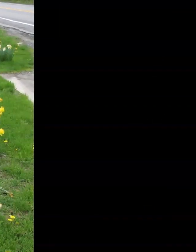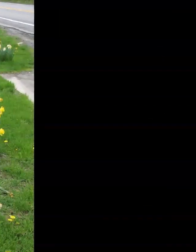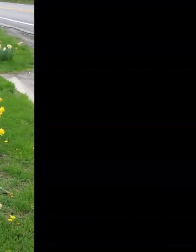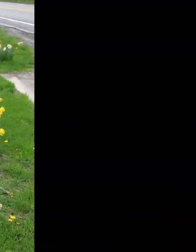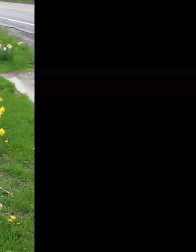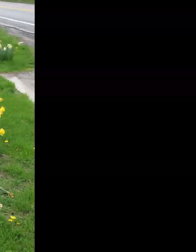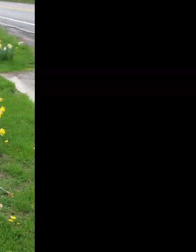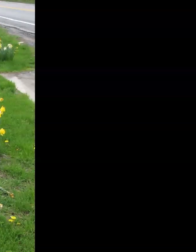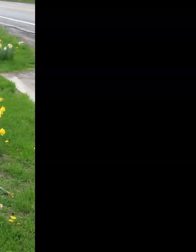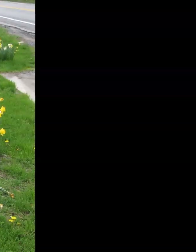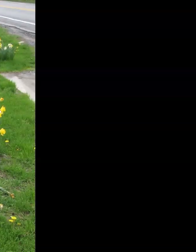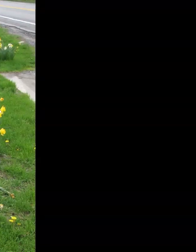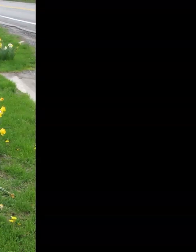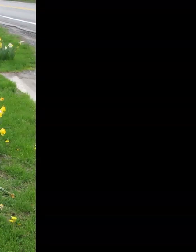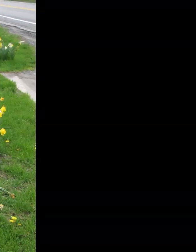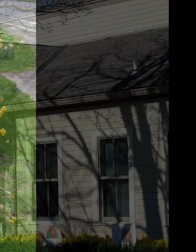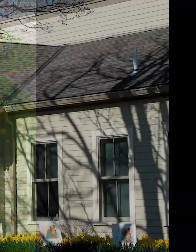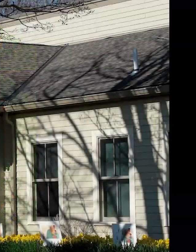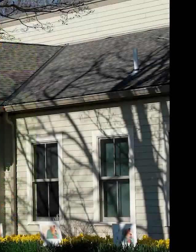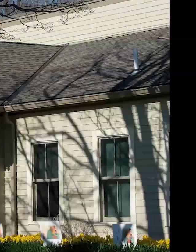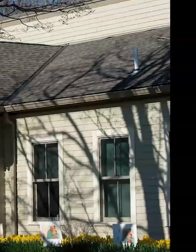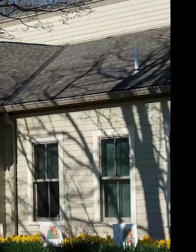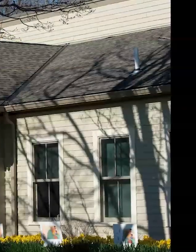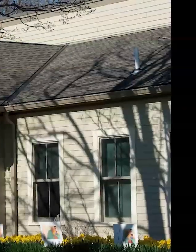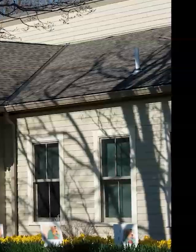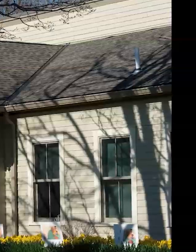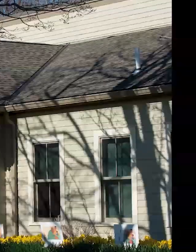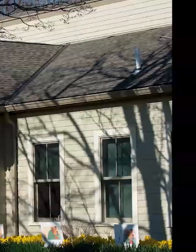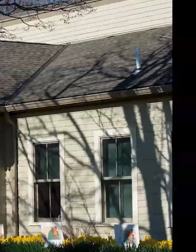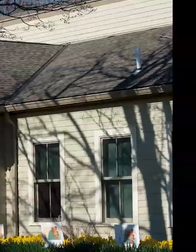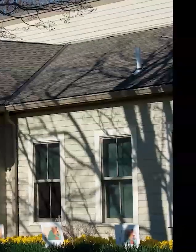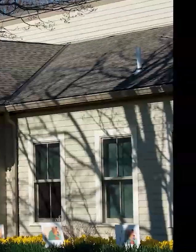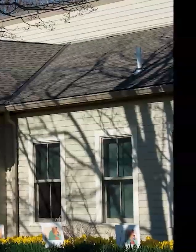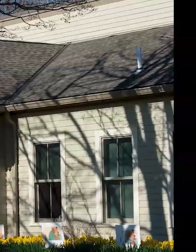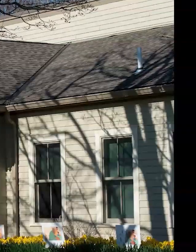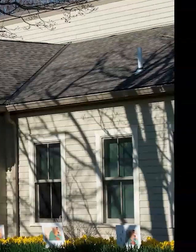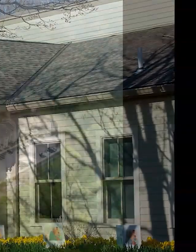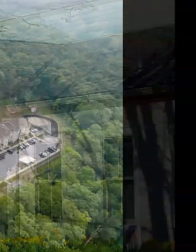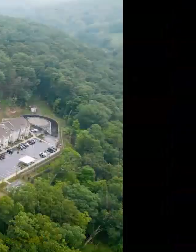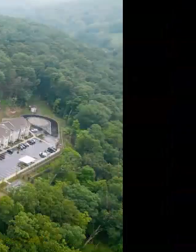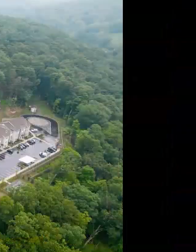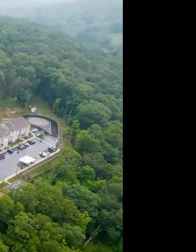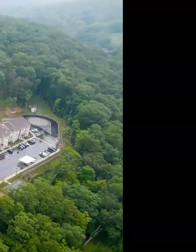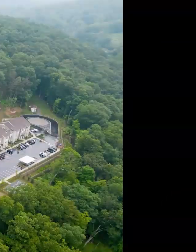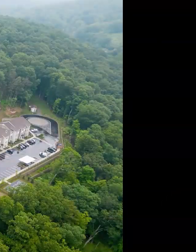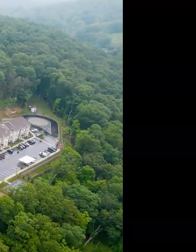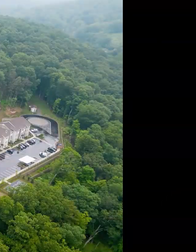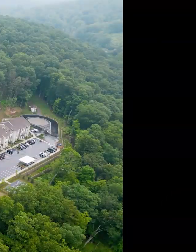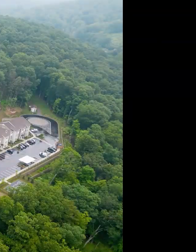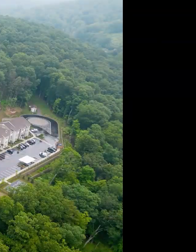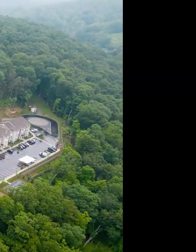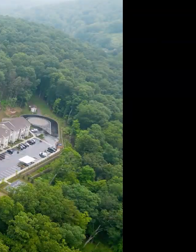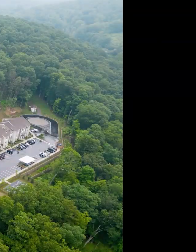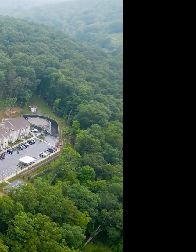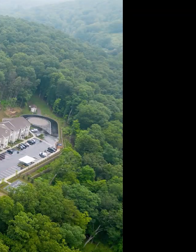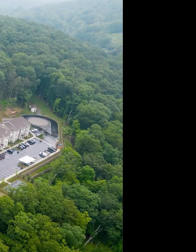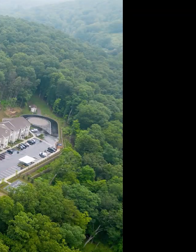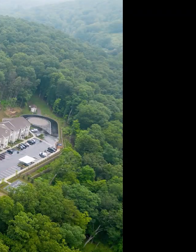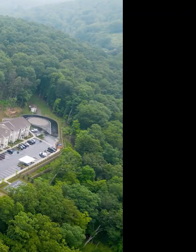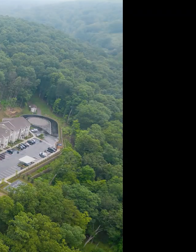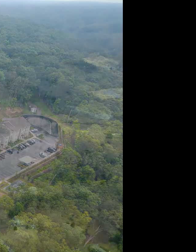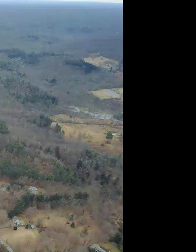Ridge, North Salem, Bedford, and the state of Connecticut. We're a geographically dispersed